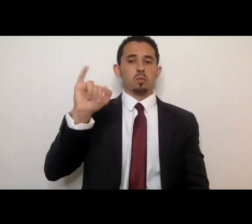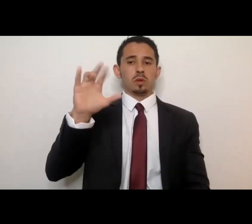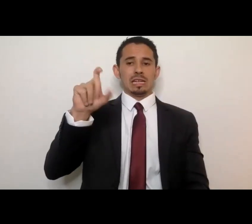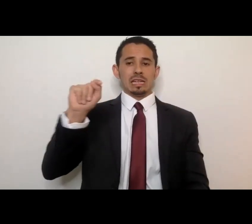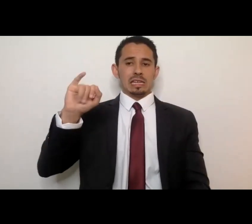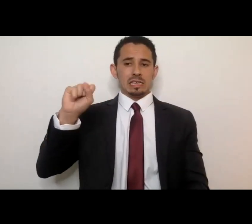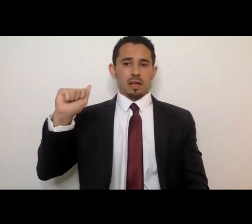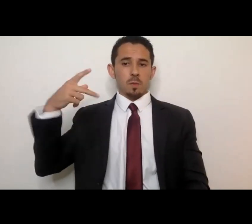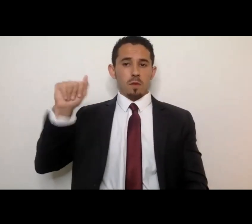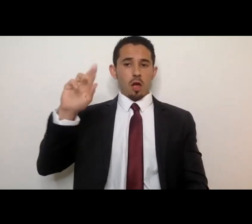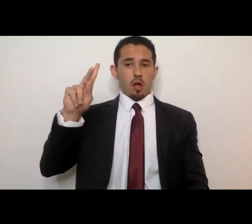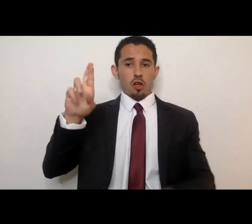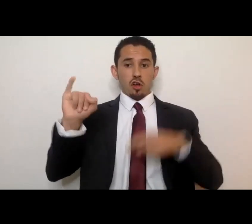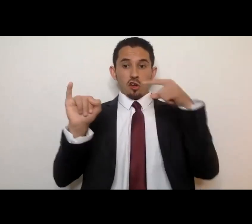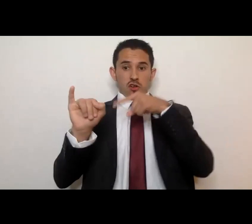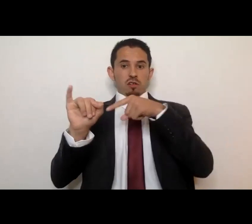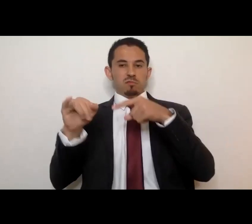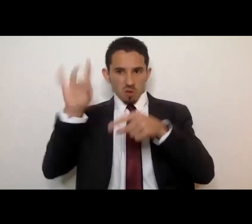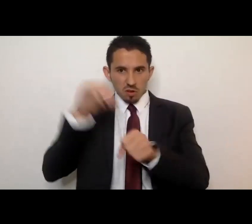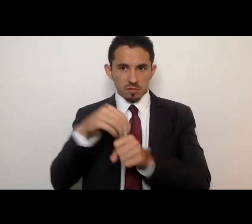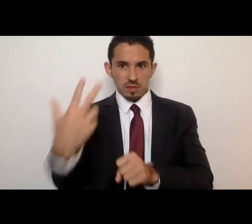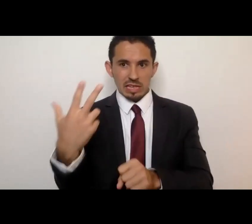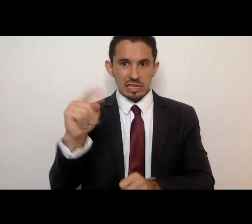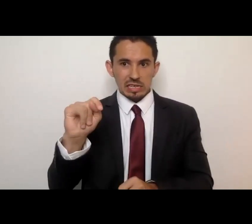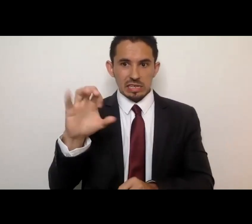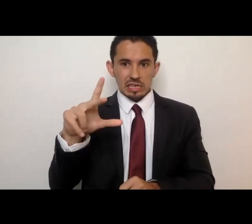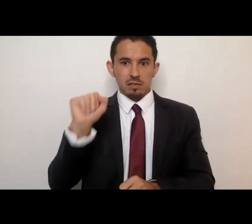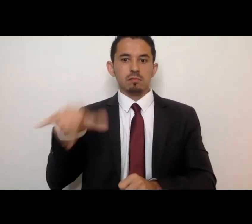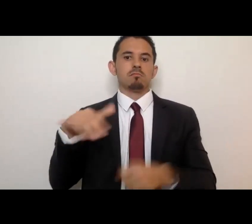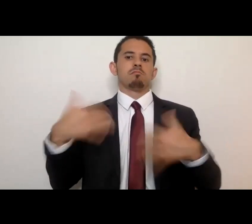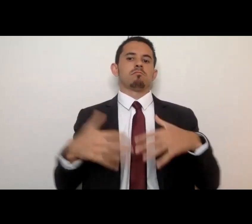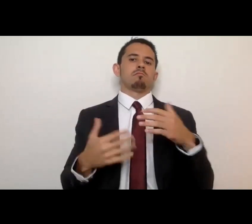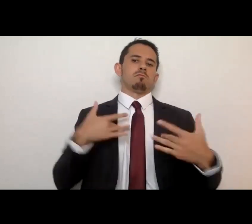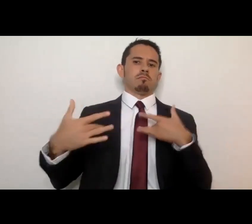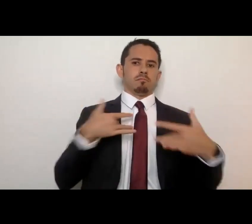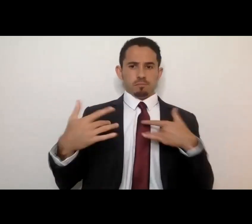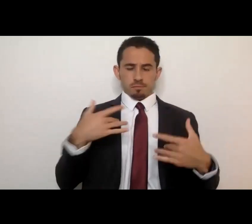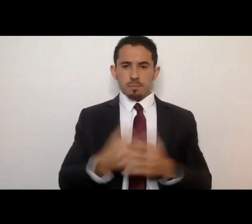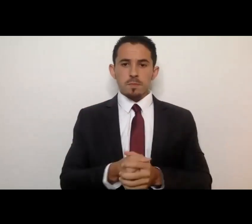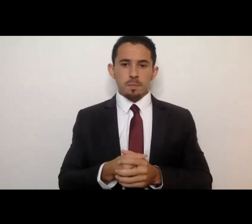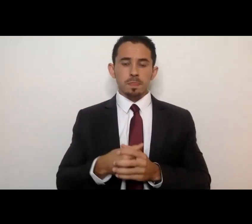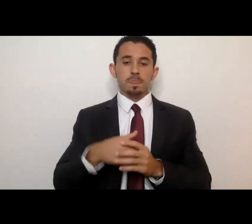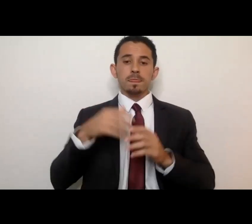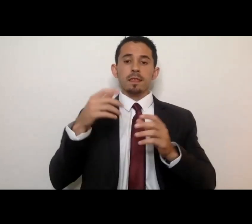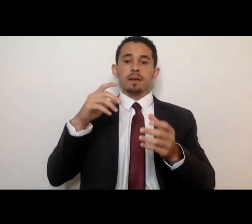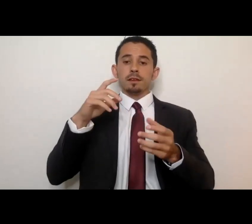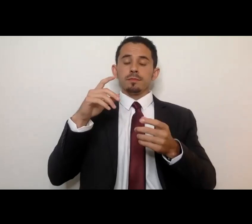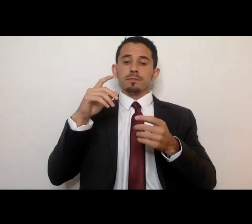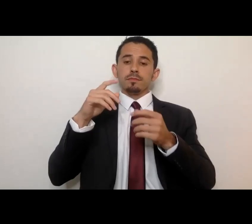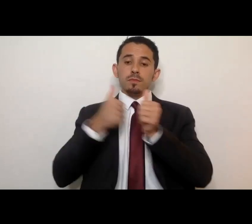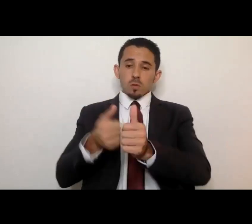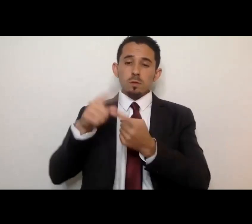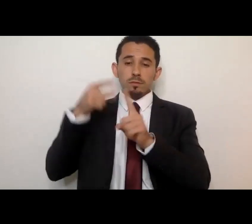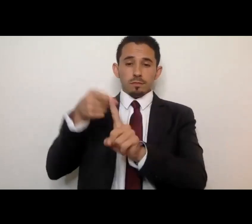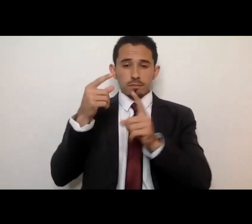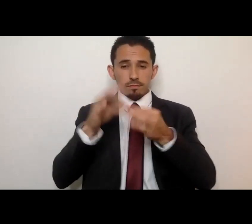And the most important finding here is that finding of Rickettsia parkeri that was found in 3 ticks down there. And that is of concern.